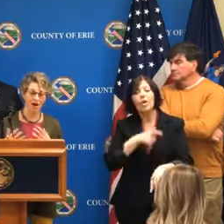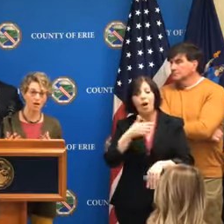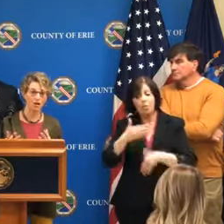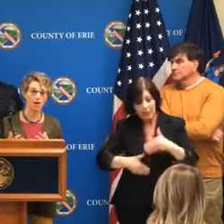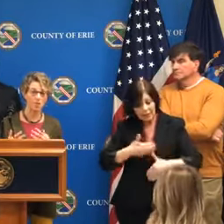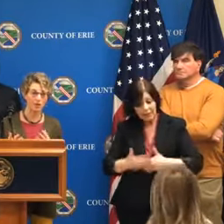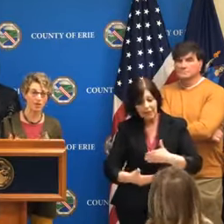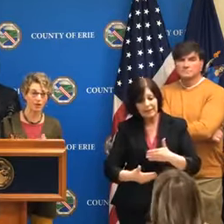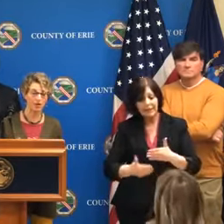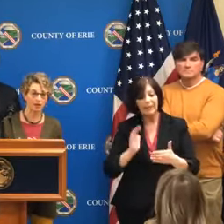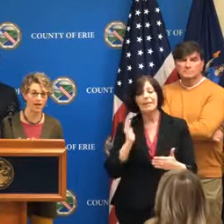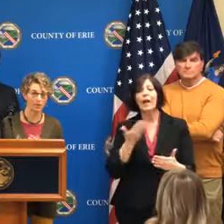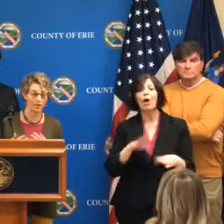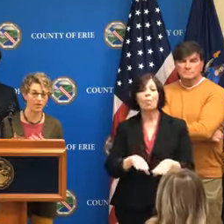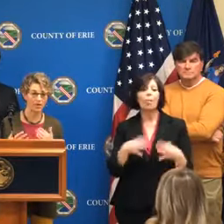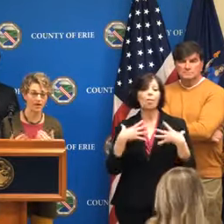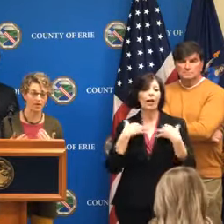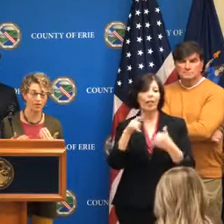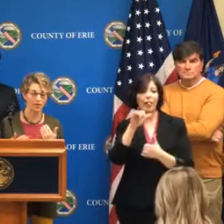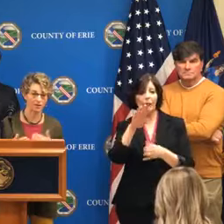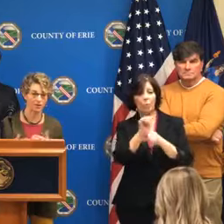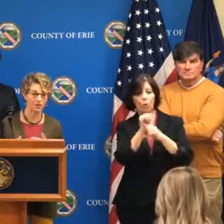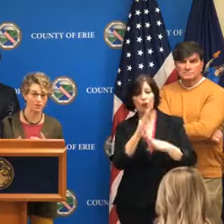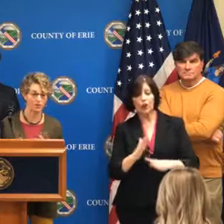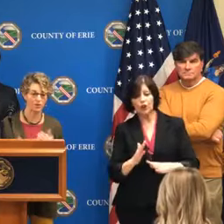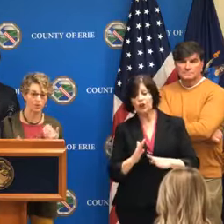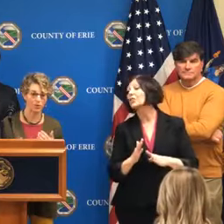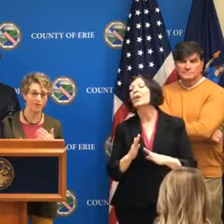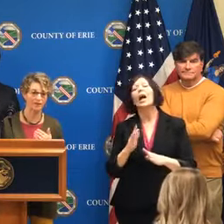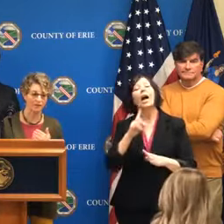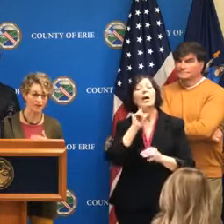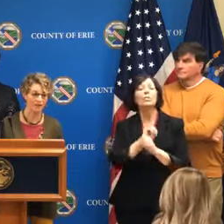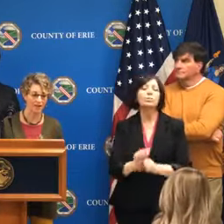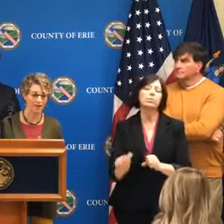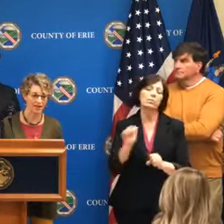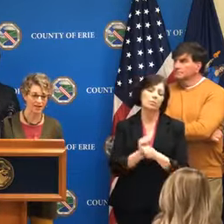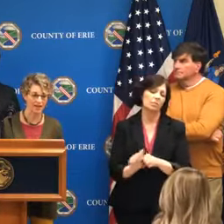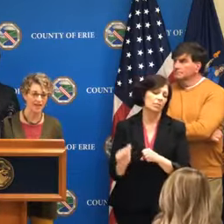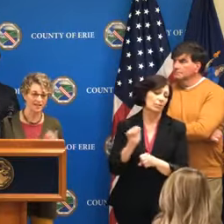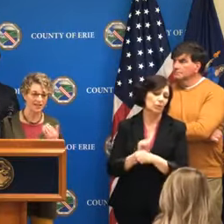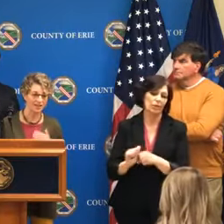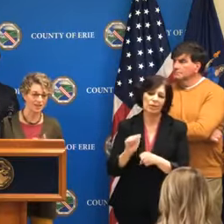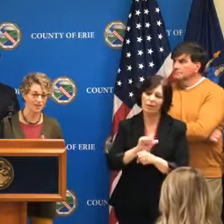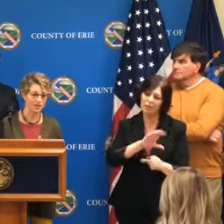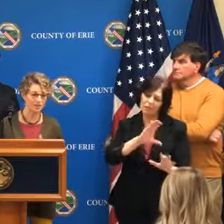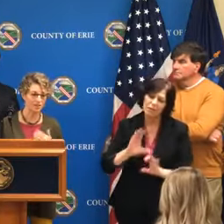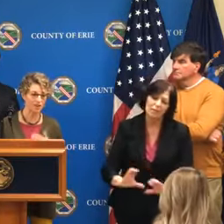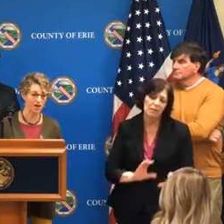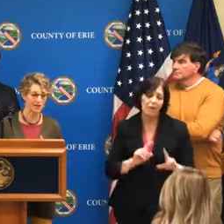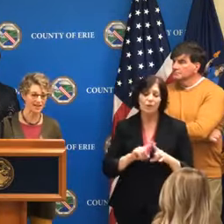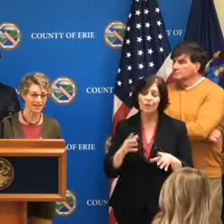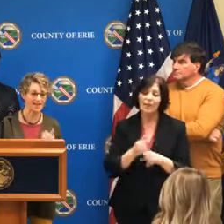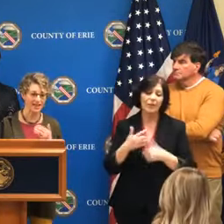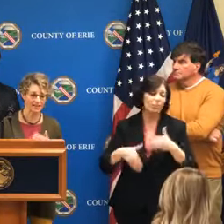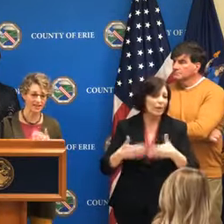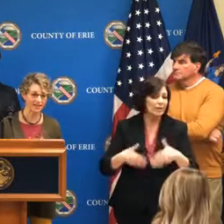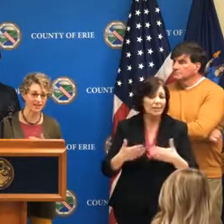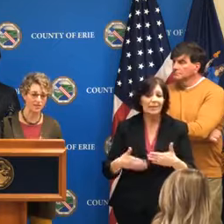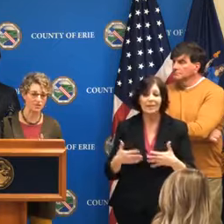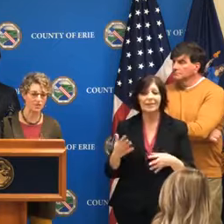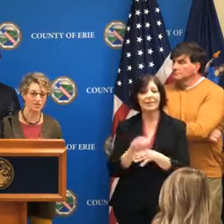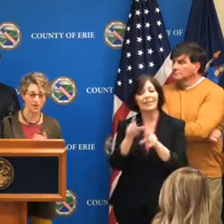and our public health lab workers, our laboratory workers are working very, very hard to get these specimens processed and